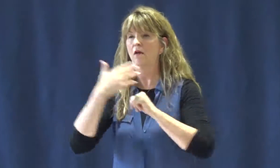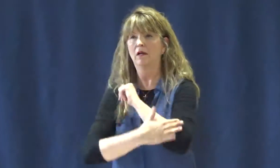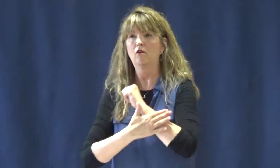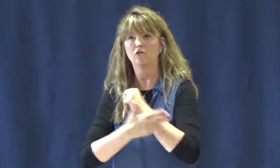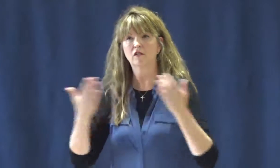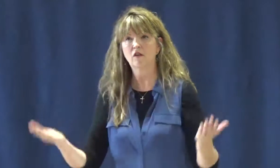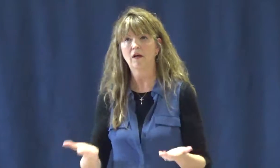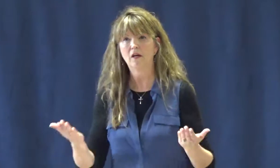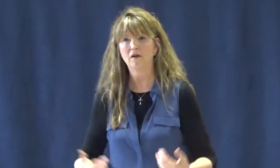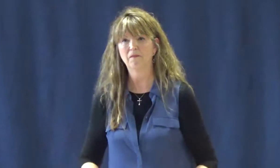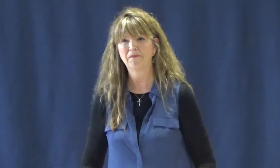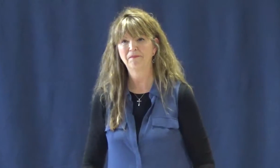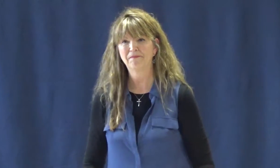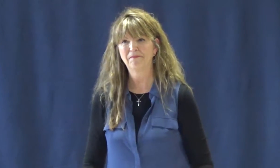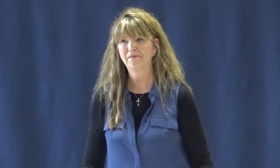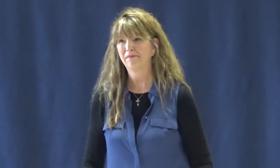People from other countries are here.